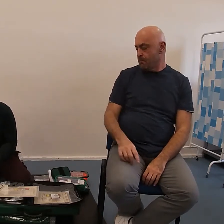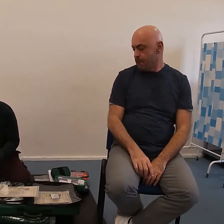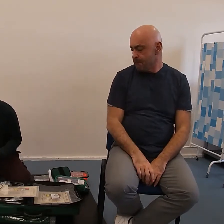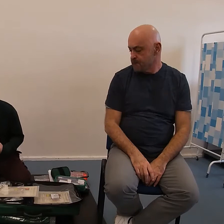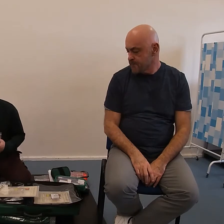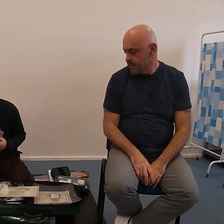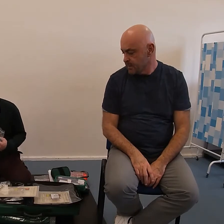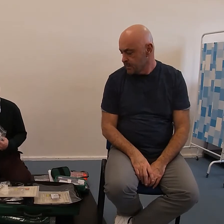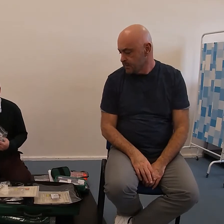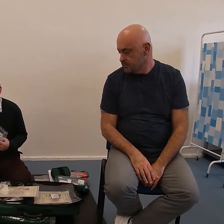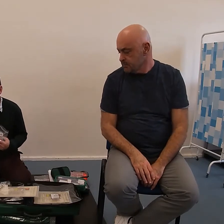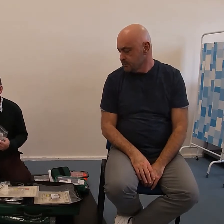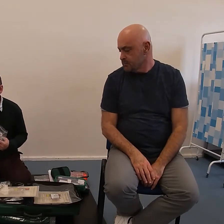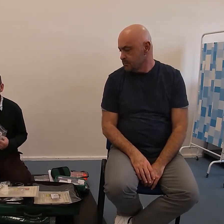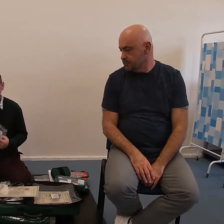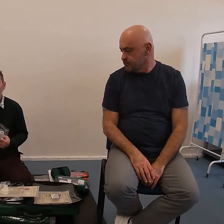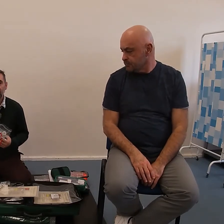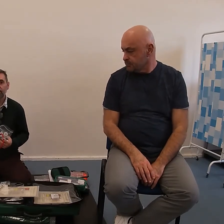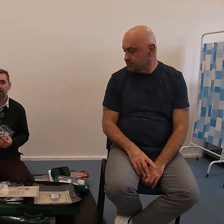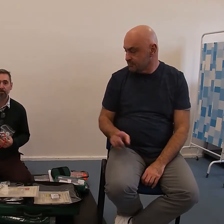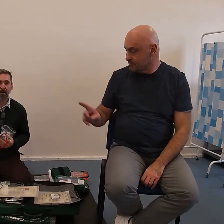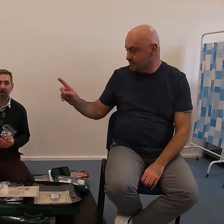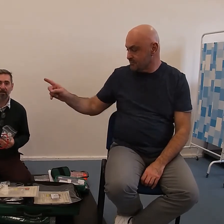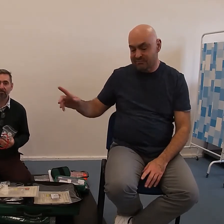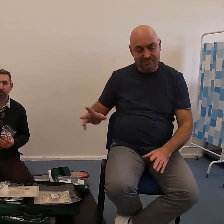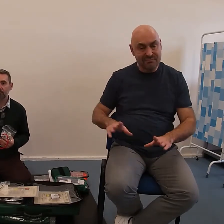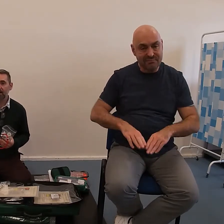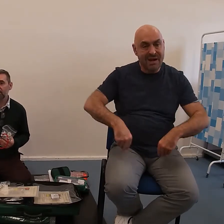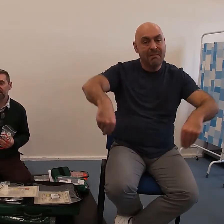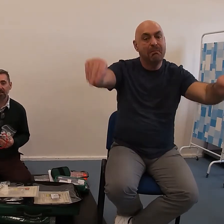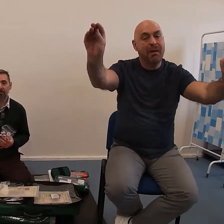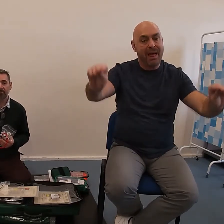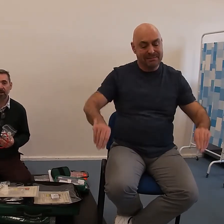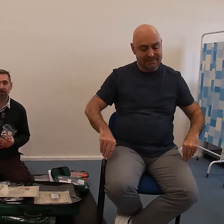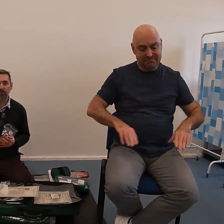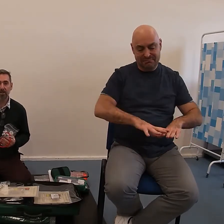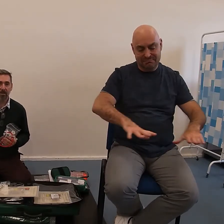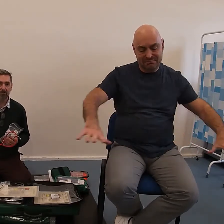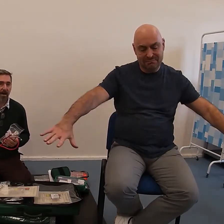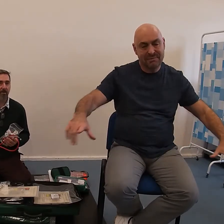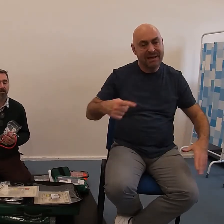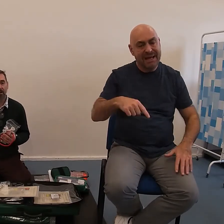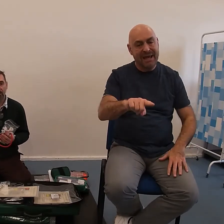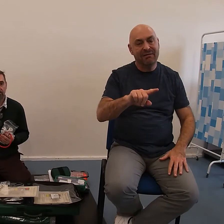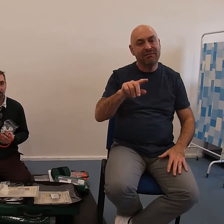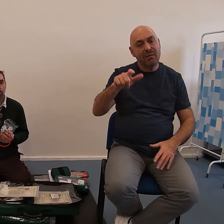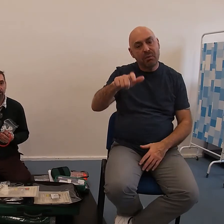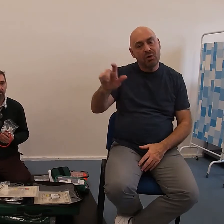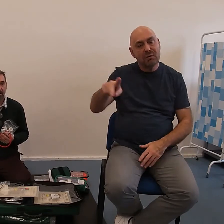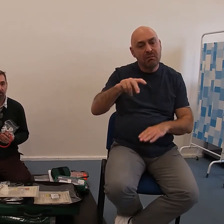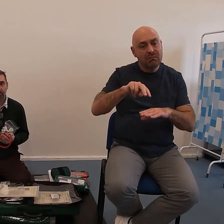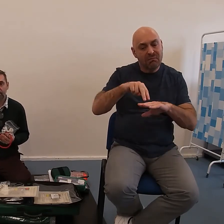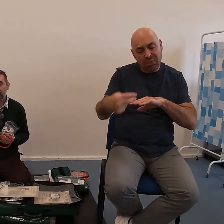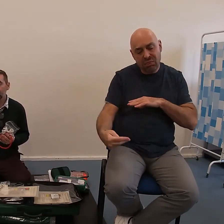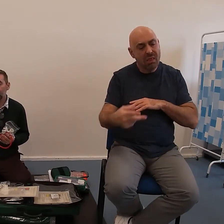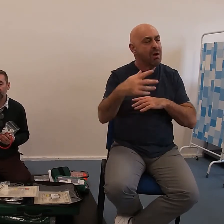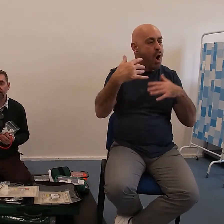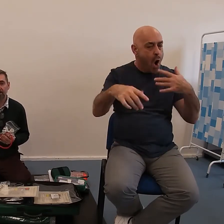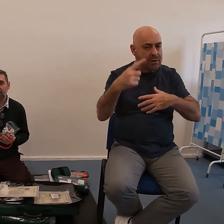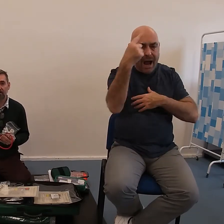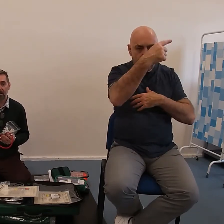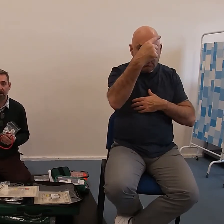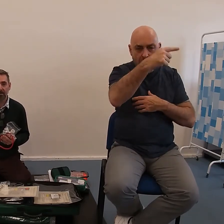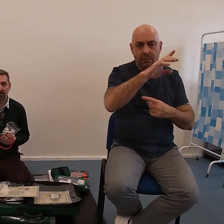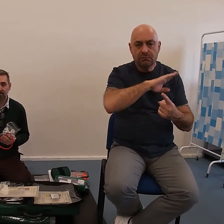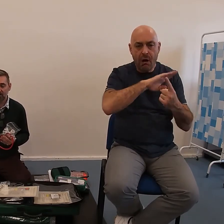And last but not least, in that last pouch, we simply have a space blanket. We may be dealing with a casualty outside of the ward environment, maybe in the garden,